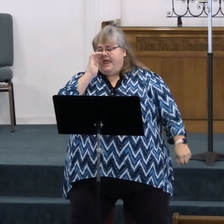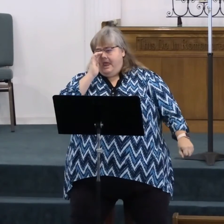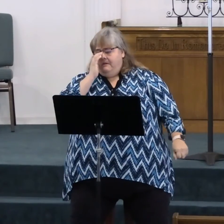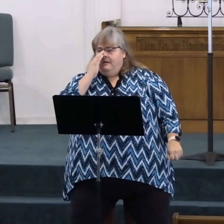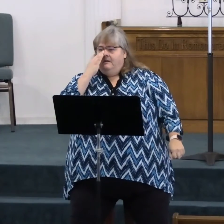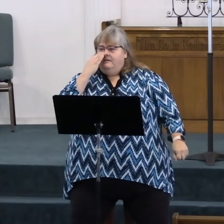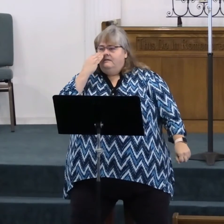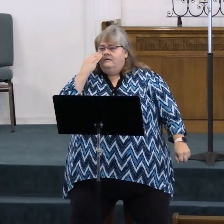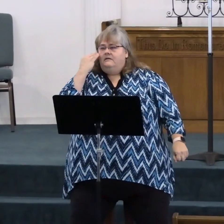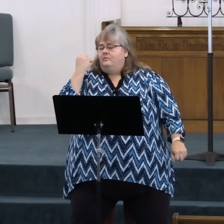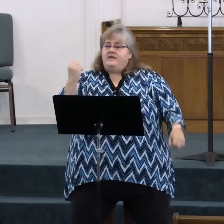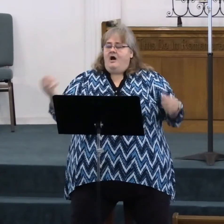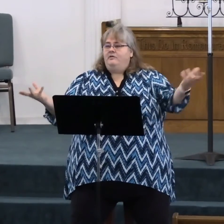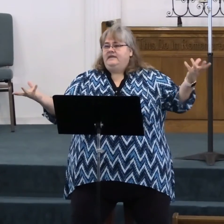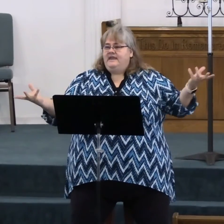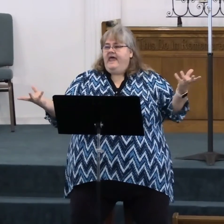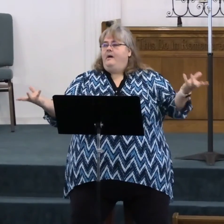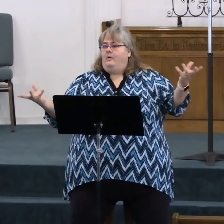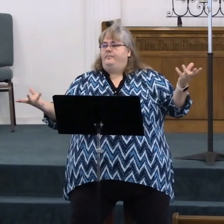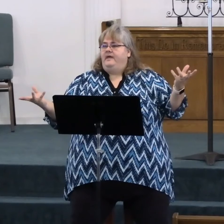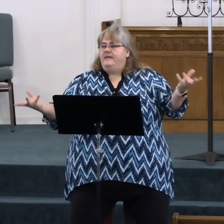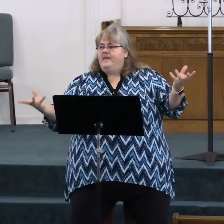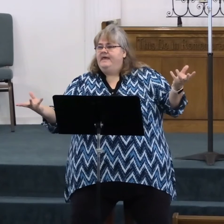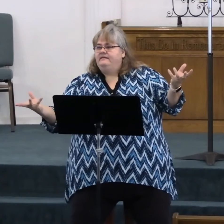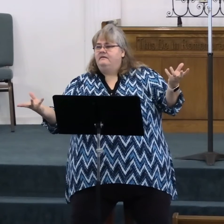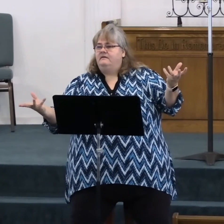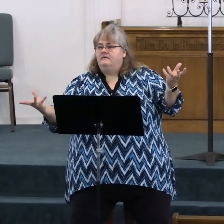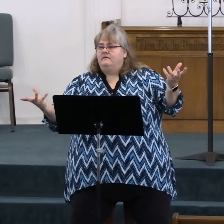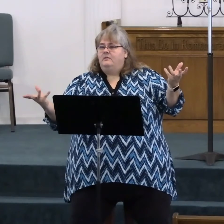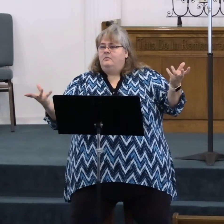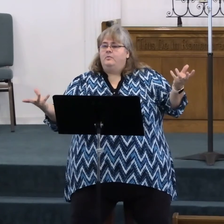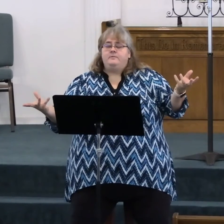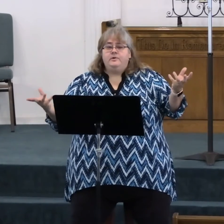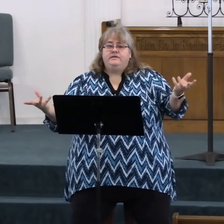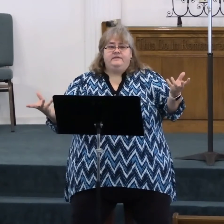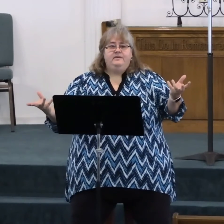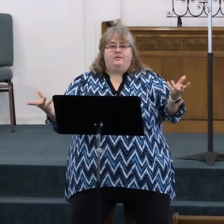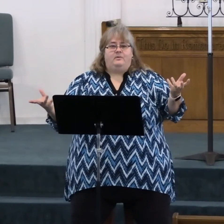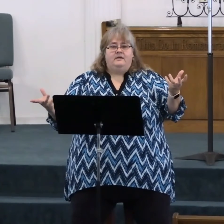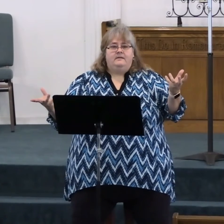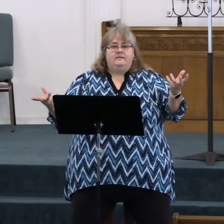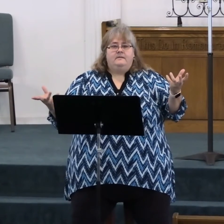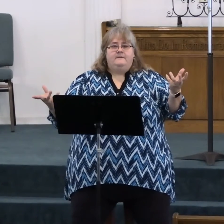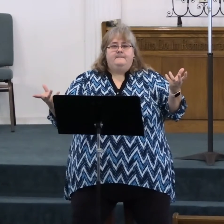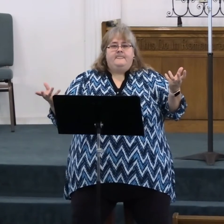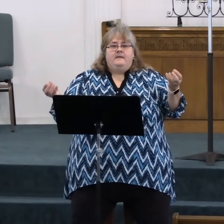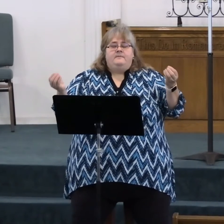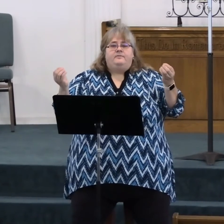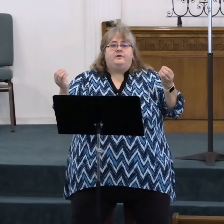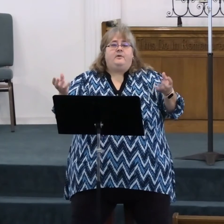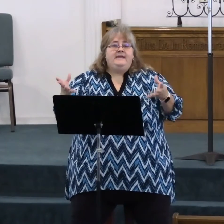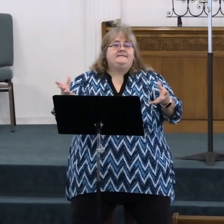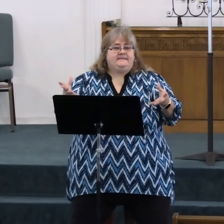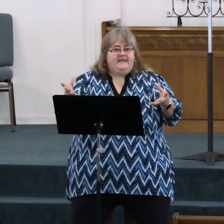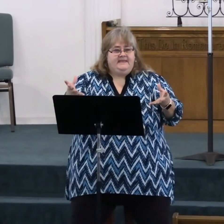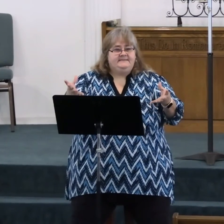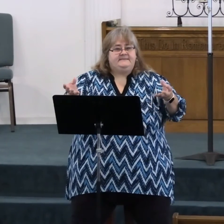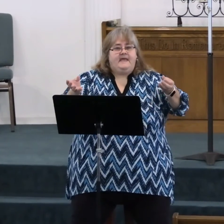that? We all need help. Amen? We really do. The greatest thing is that